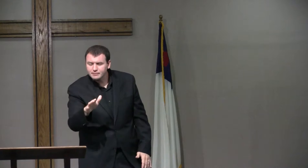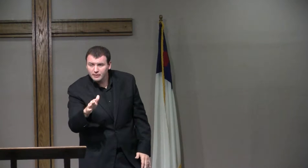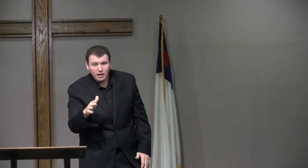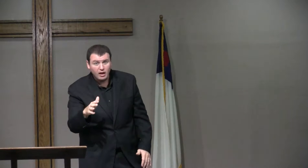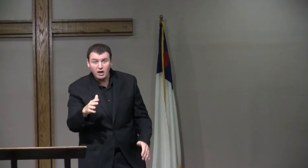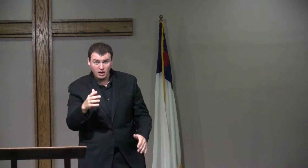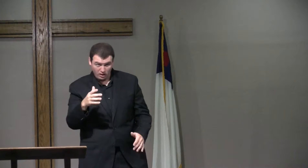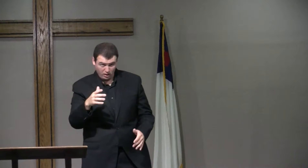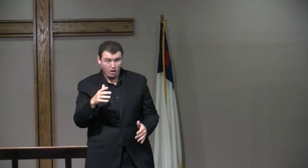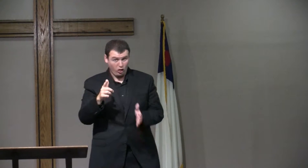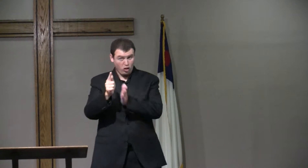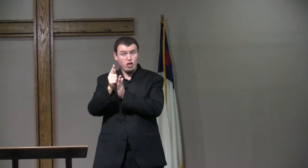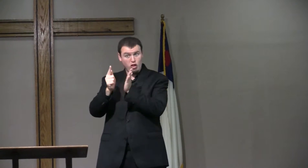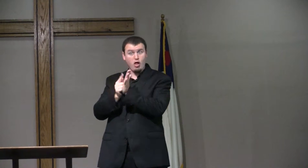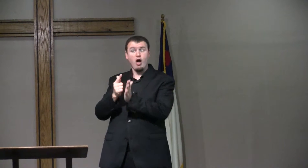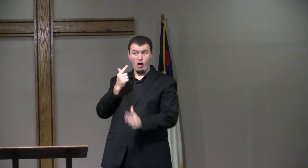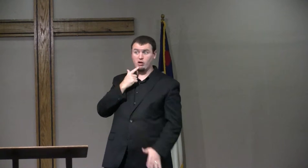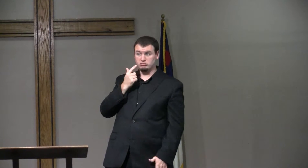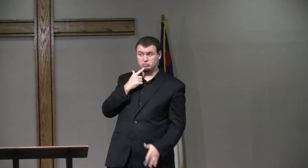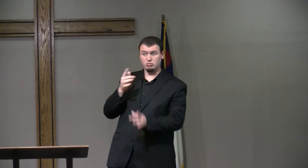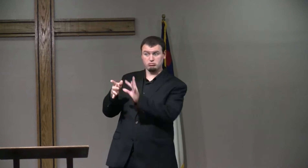So Jesus is saying,